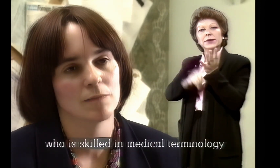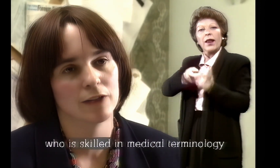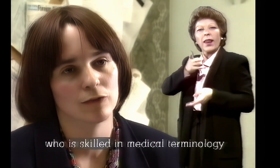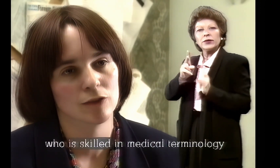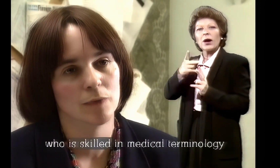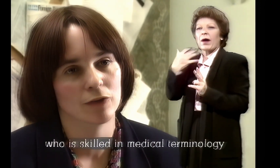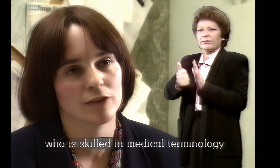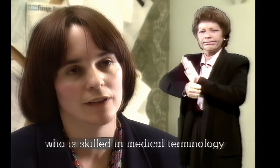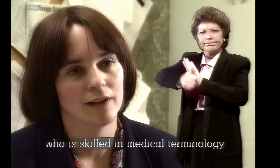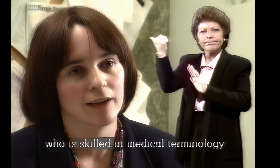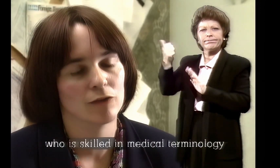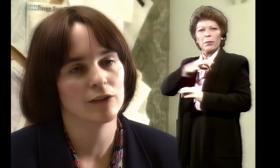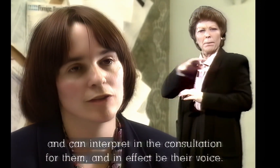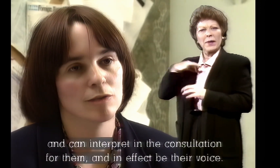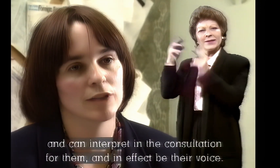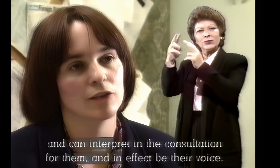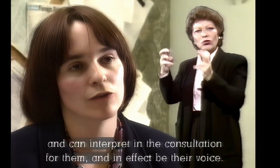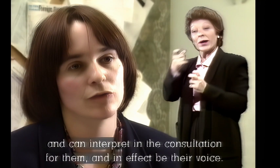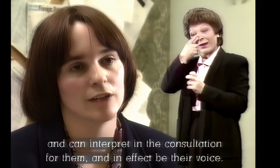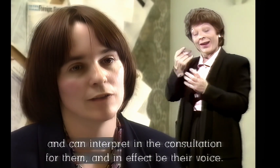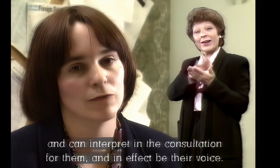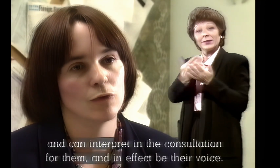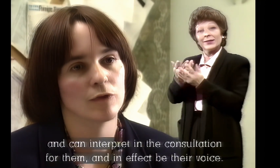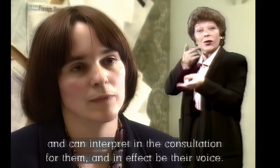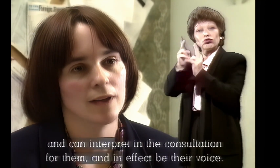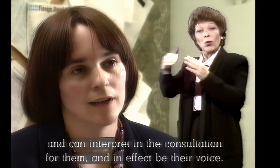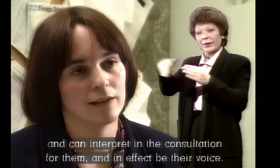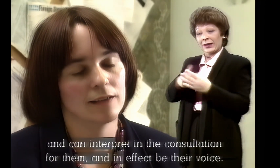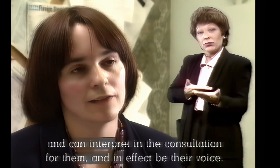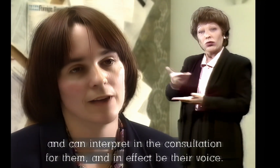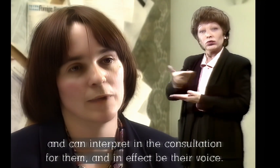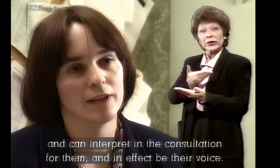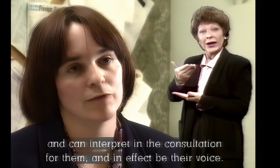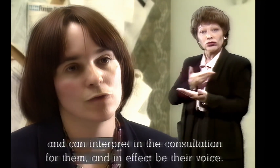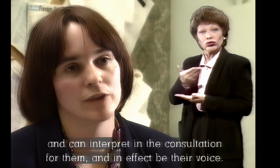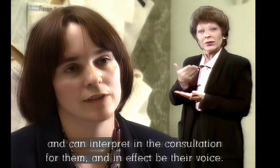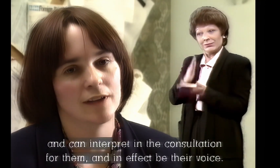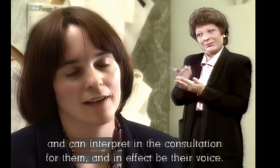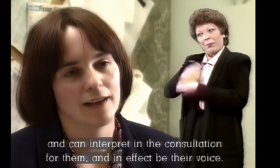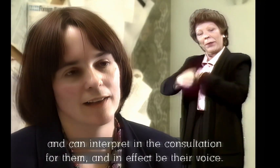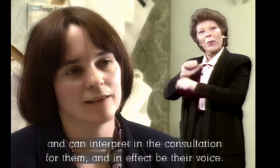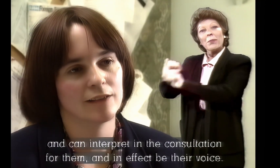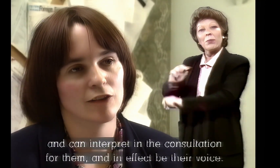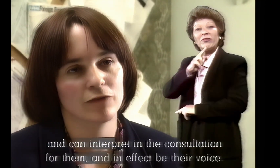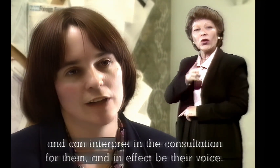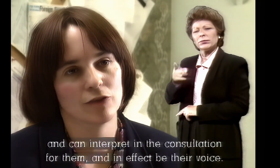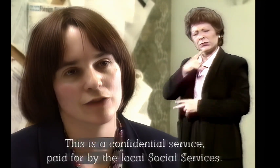medical terminology and who can interpret in the consultation for them and in effect be their voice. This is a confidential